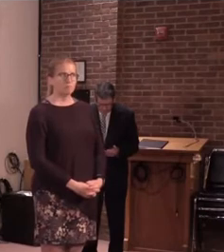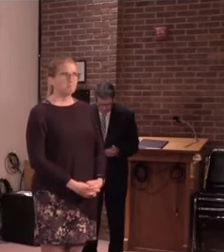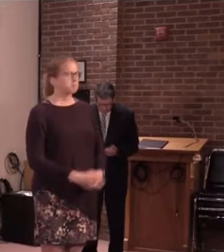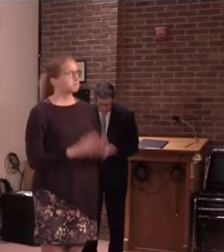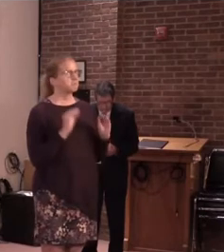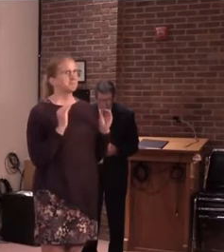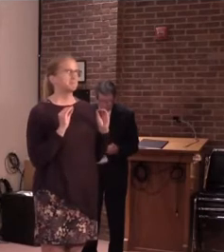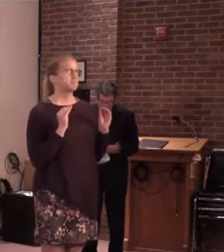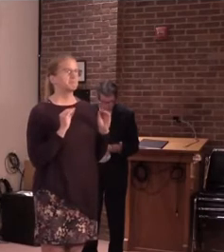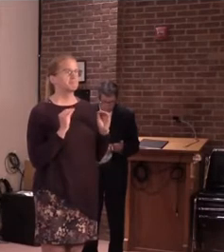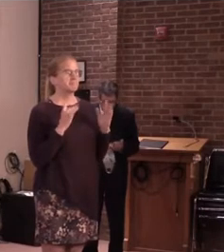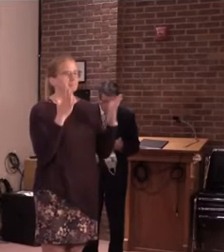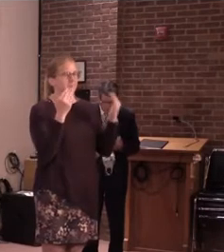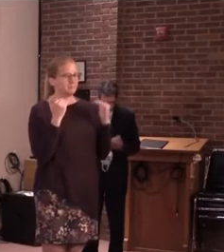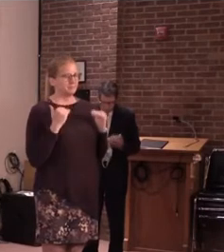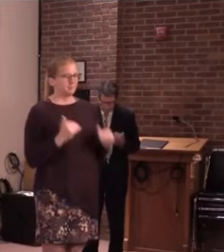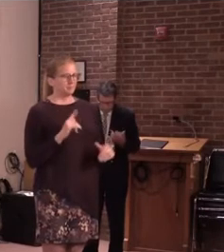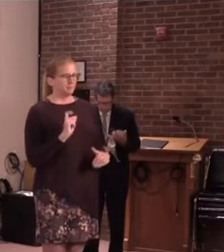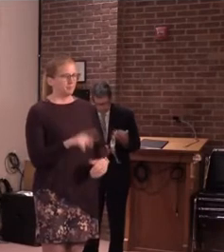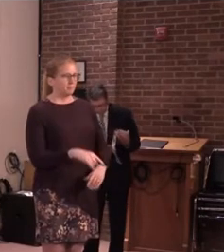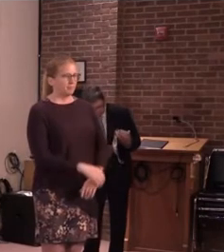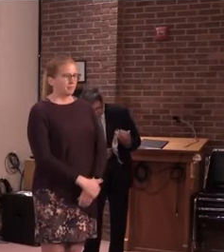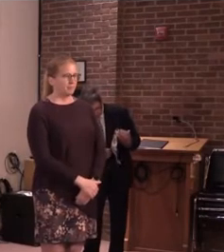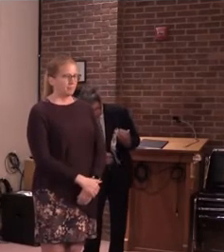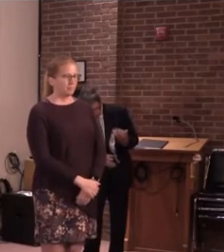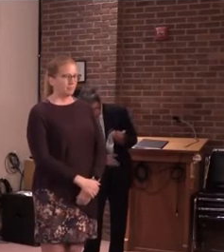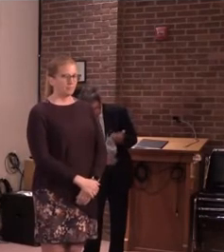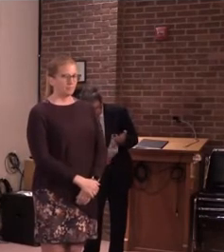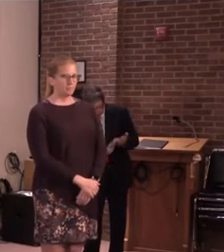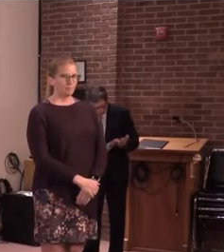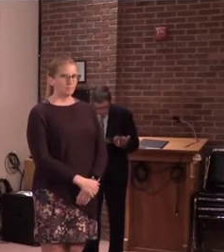Okay, we're going to move to Joel, the Burlington Free Press.